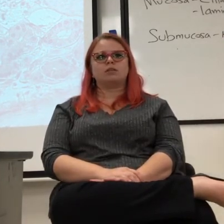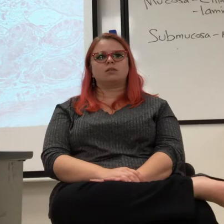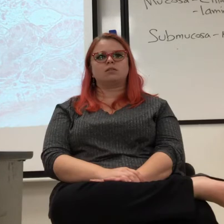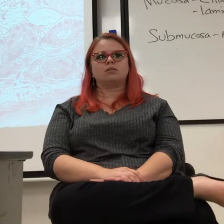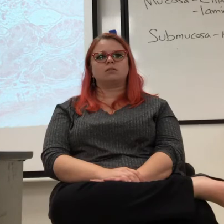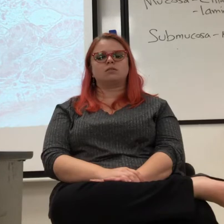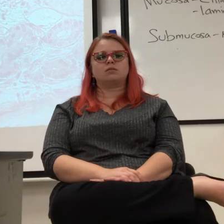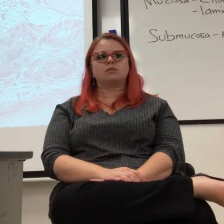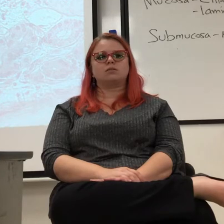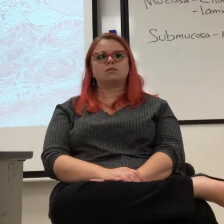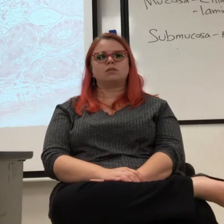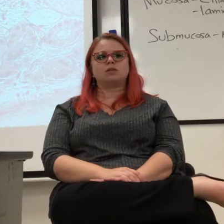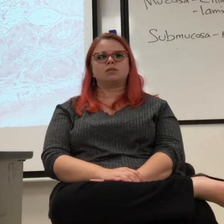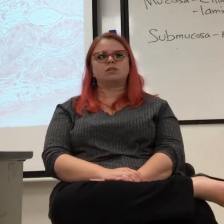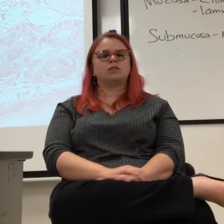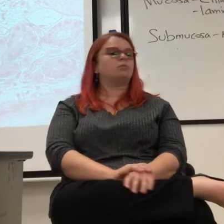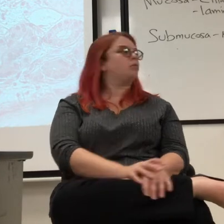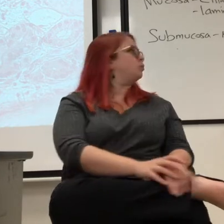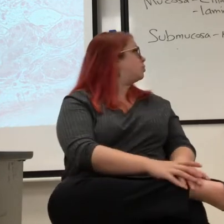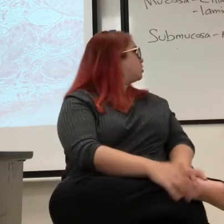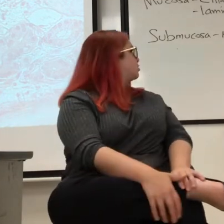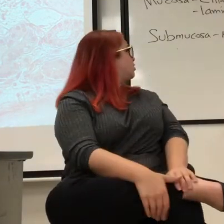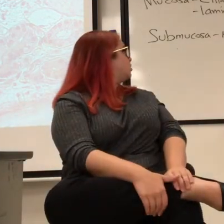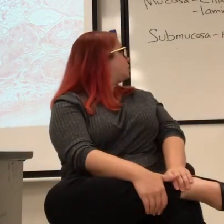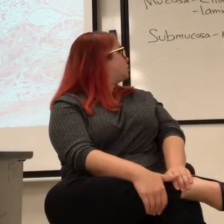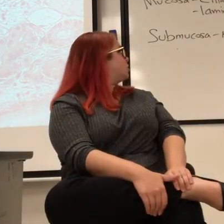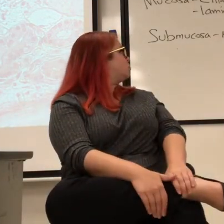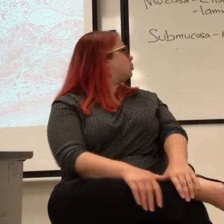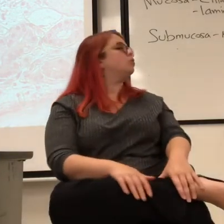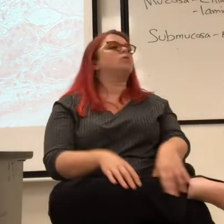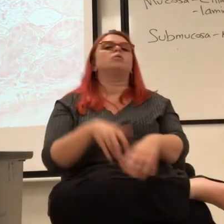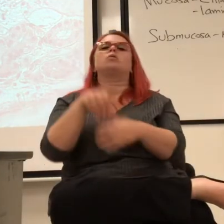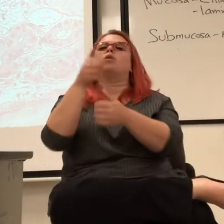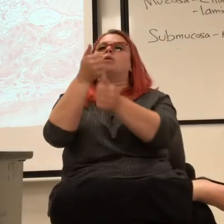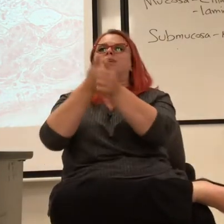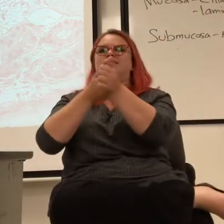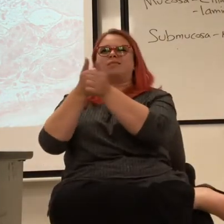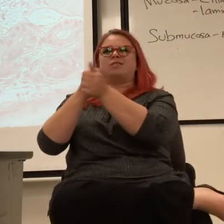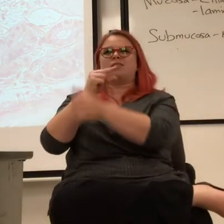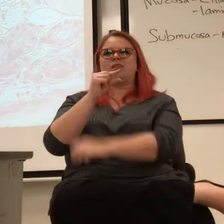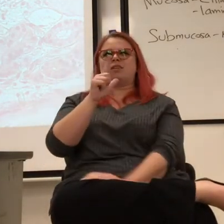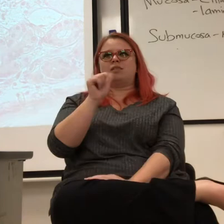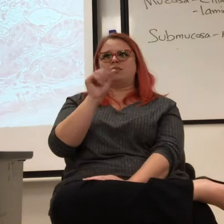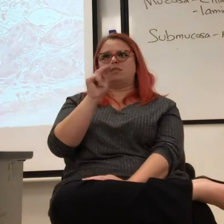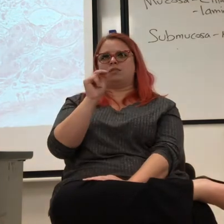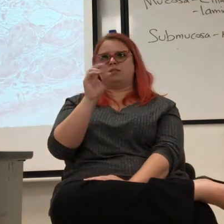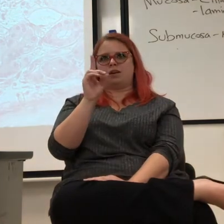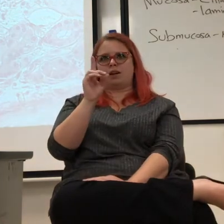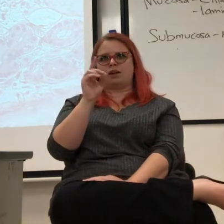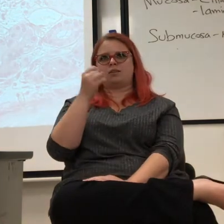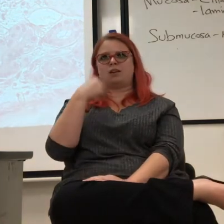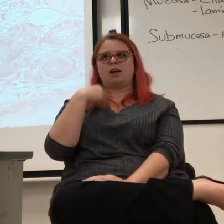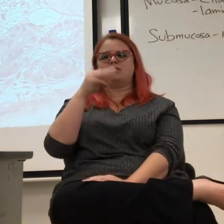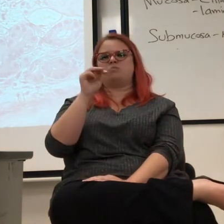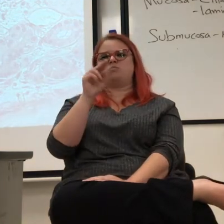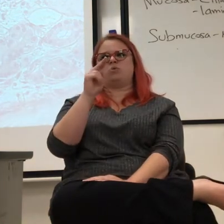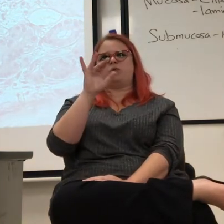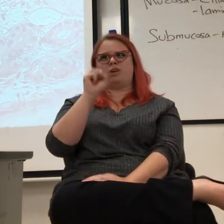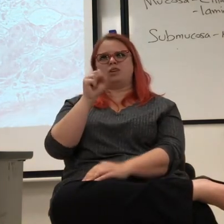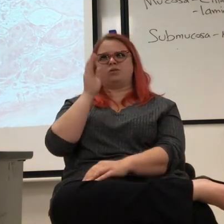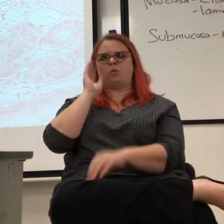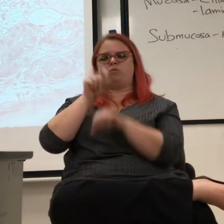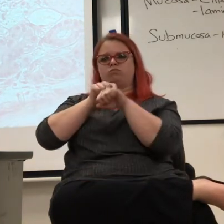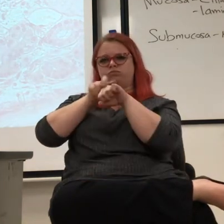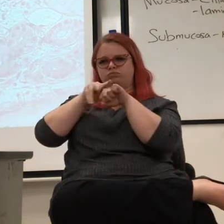seromucous glands. Each one of those glands is dumping its mucus secretion onto the surface